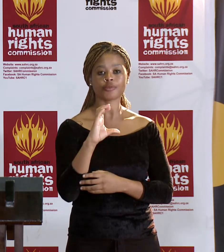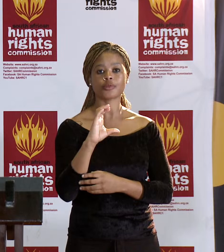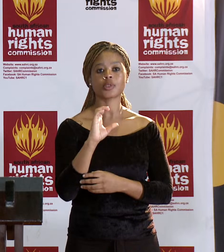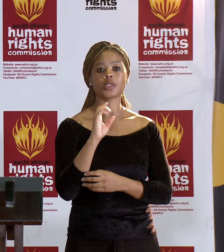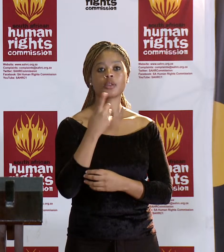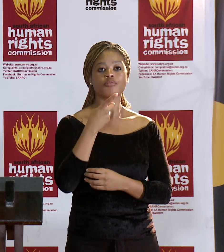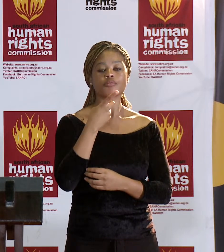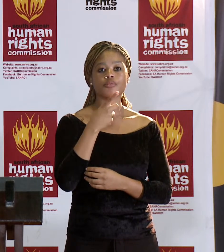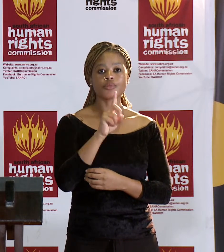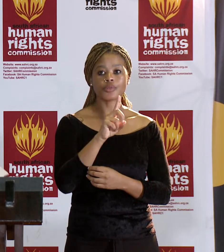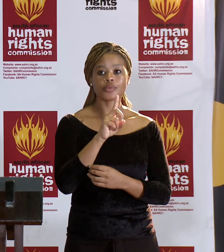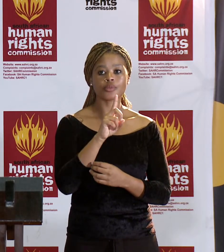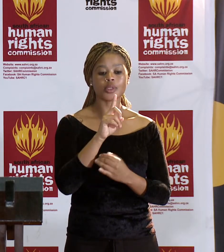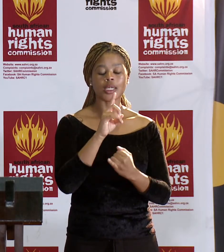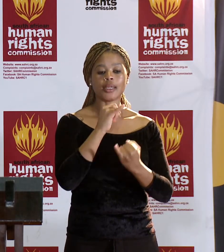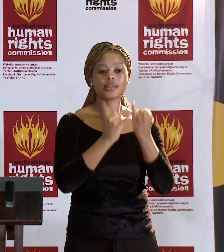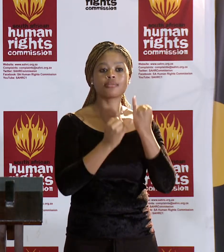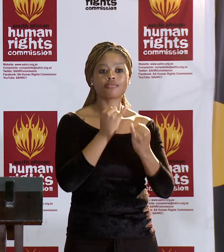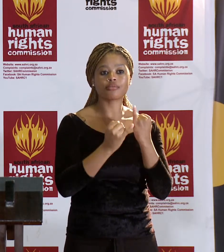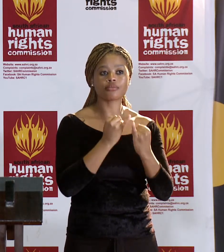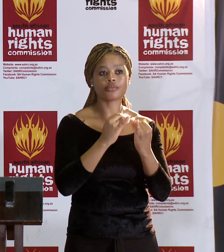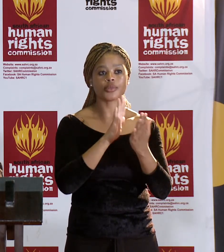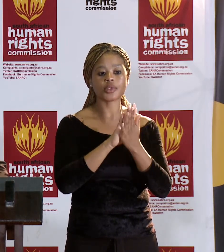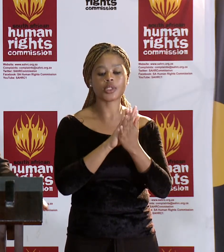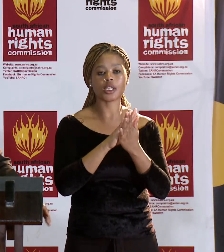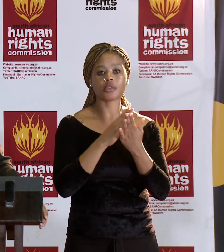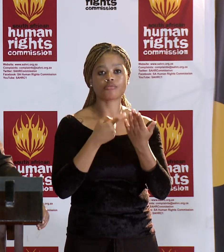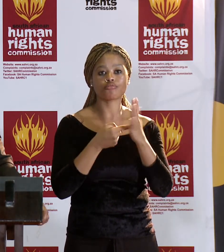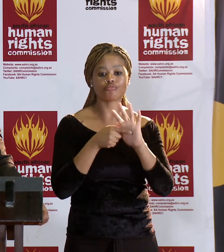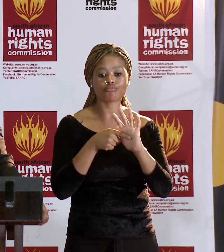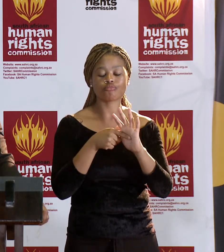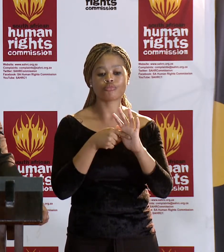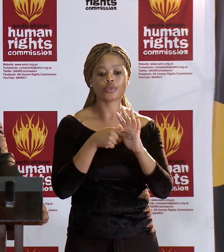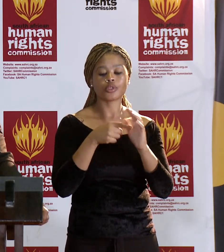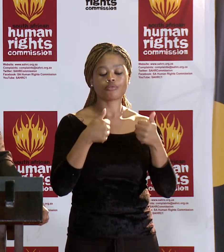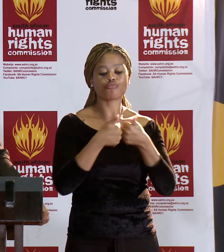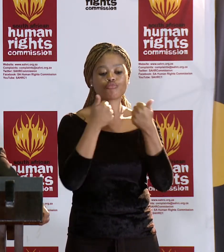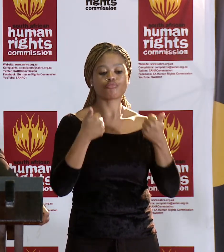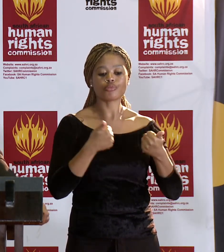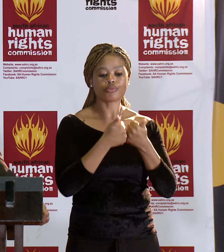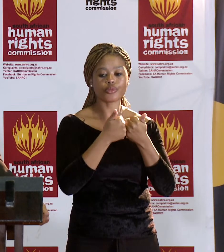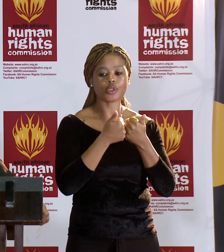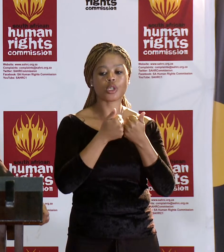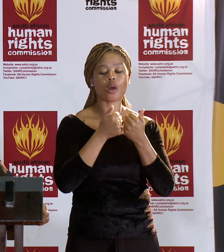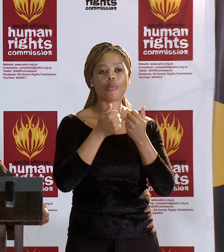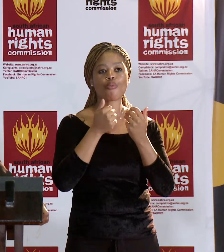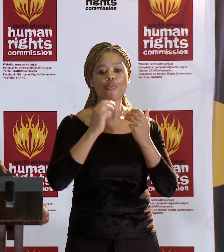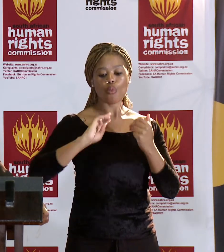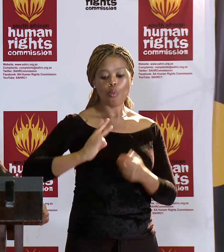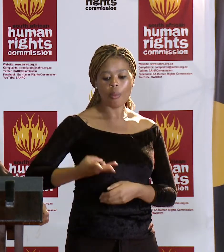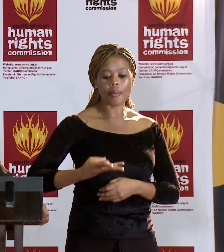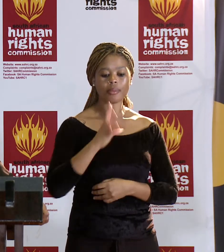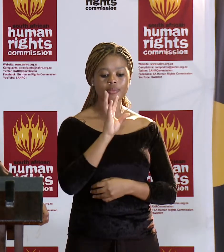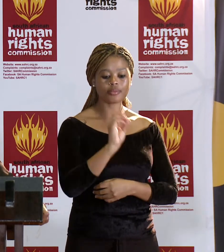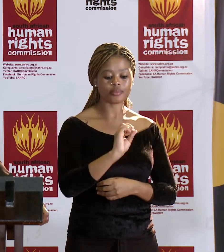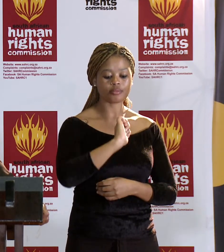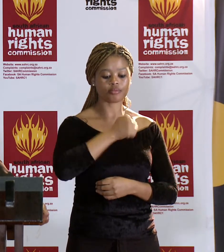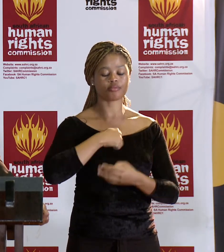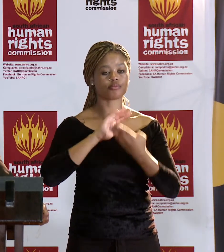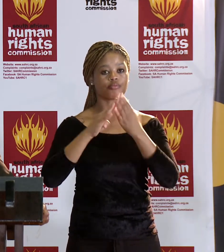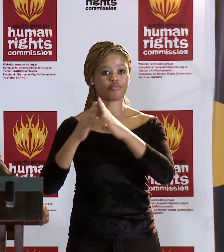of misogyny and sexism and revealed the deep-seated challenges women face in our